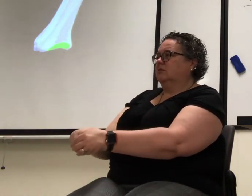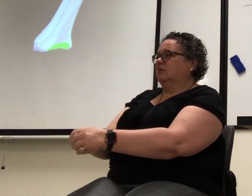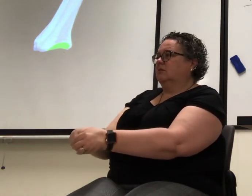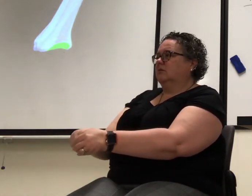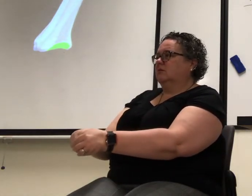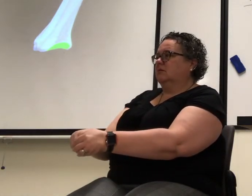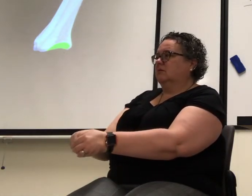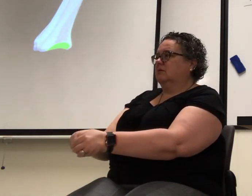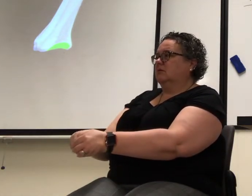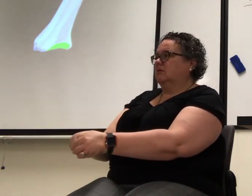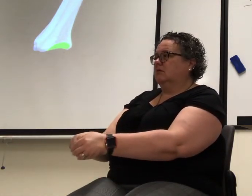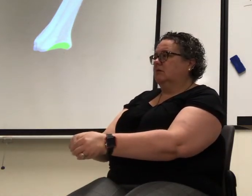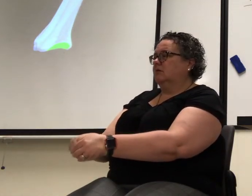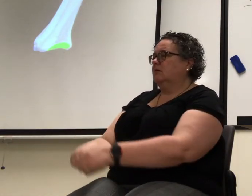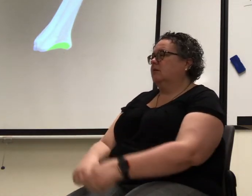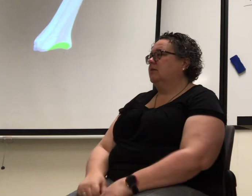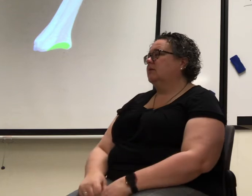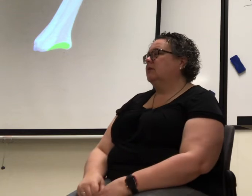joint.